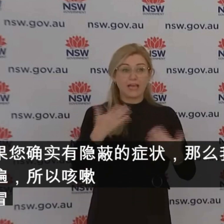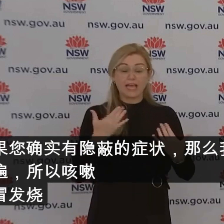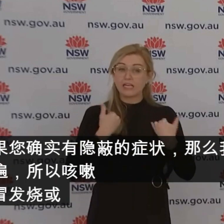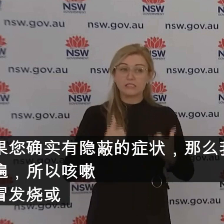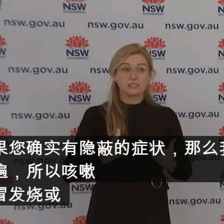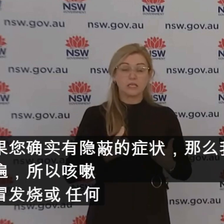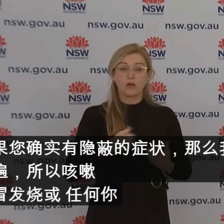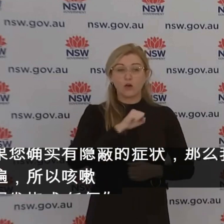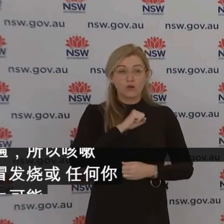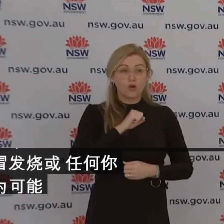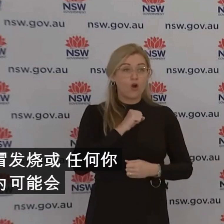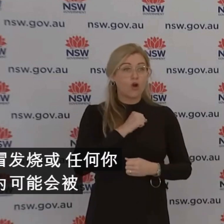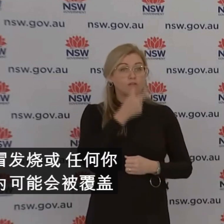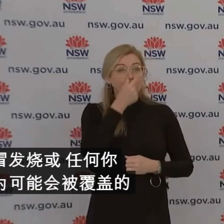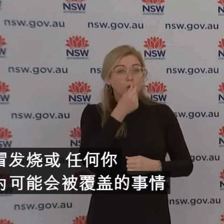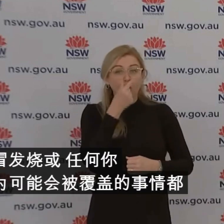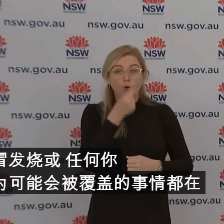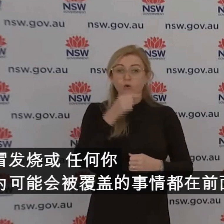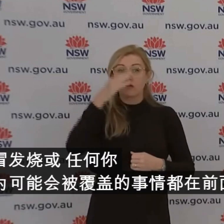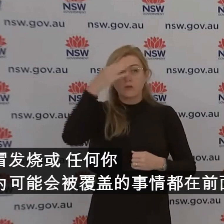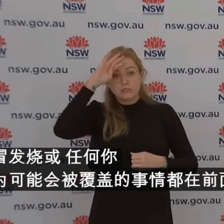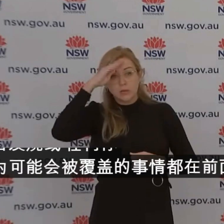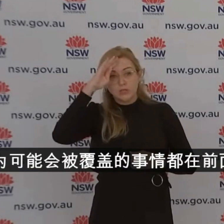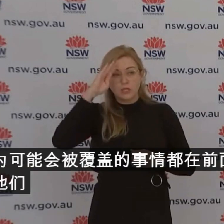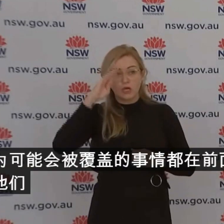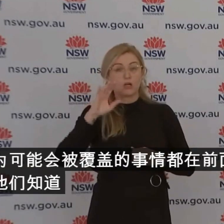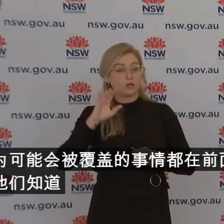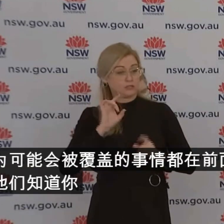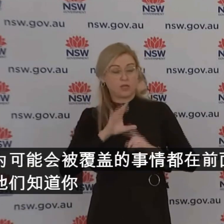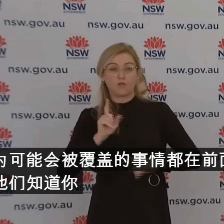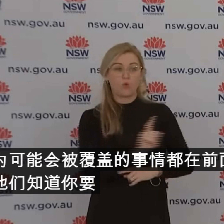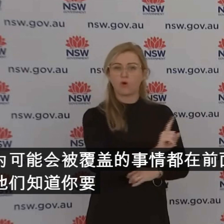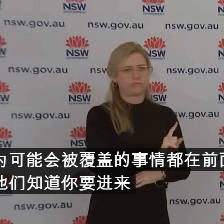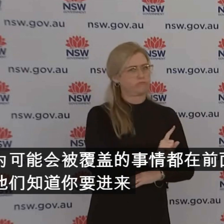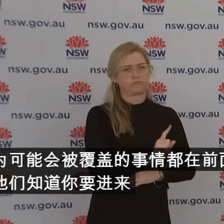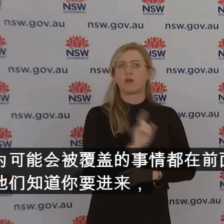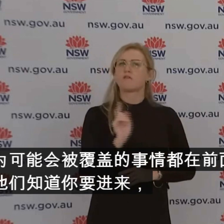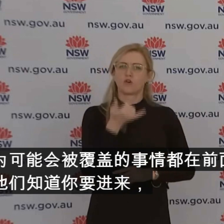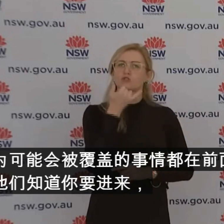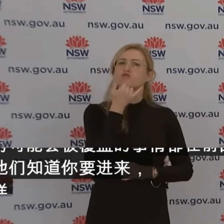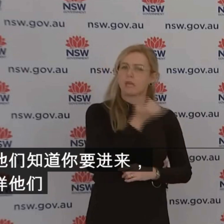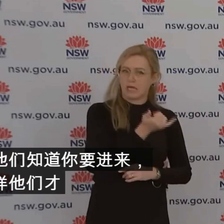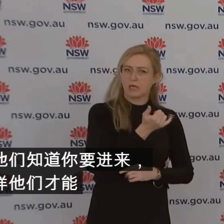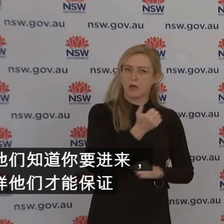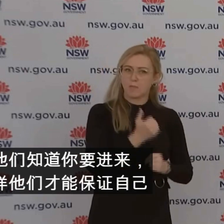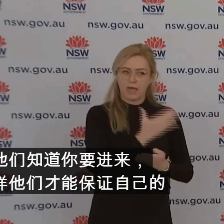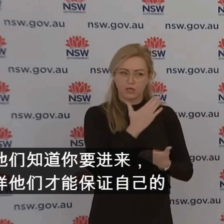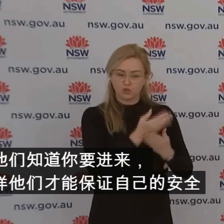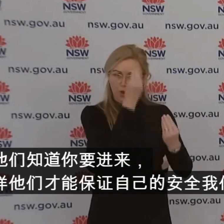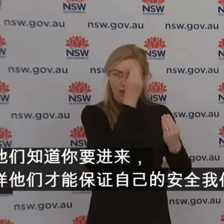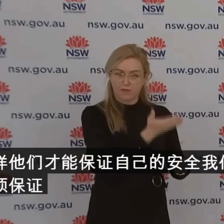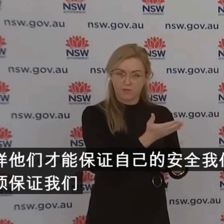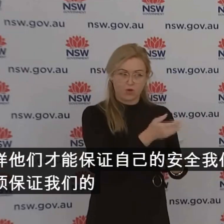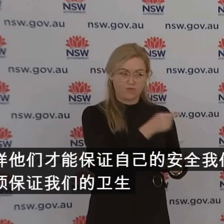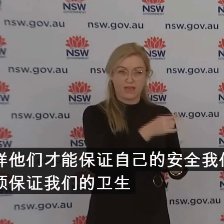cough, cold, temperature, anything that you think might be COVID, ring ahead and let them know that you are coming in so that they can keep themselves